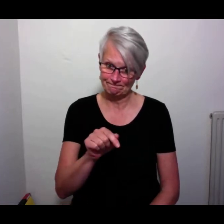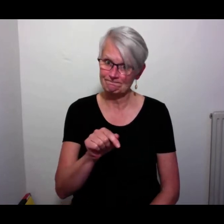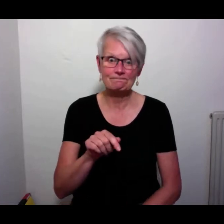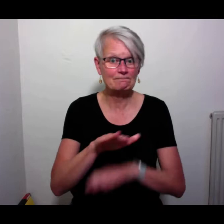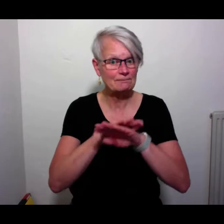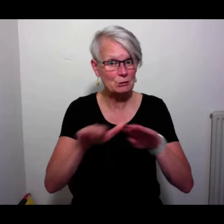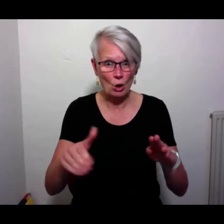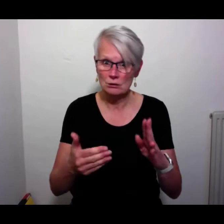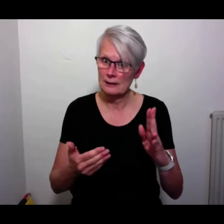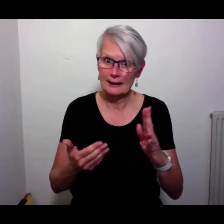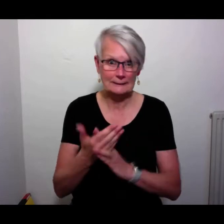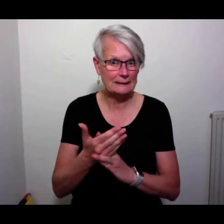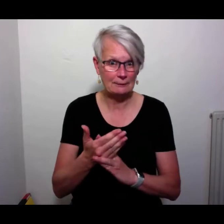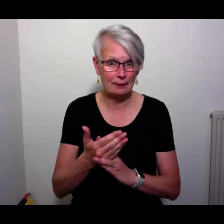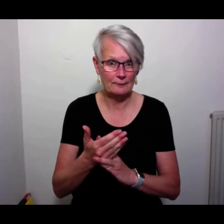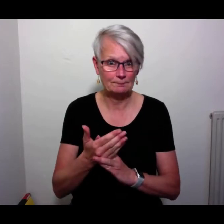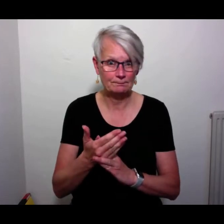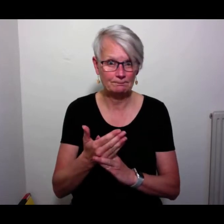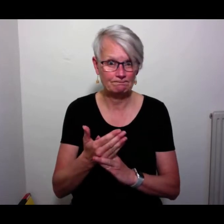isn't accessible.